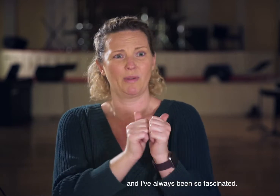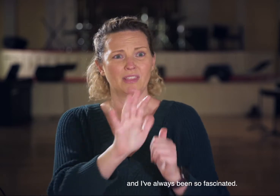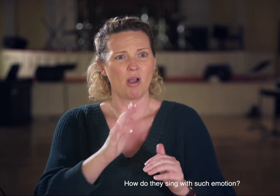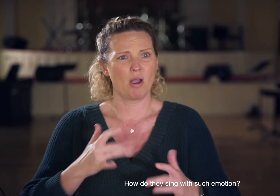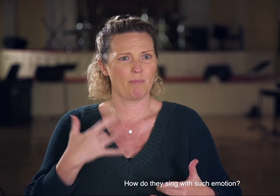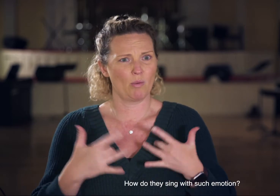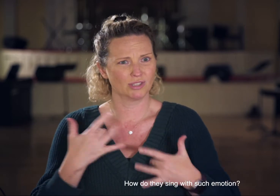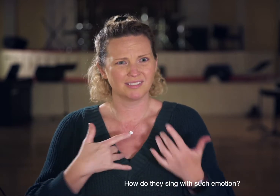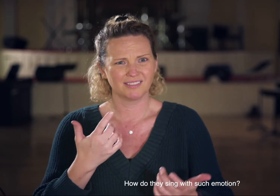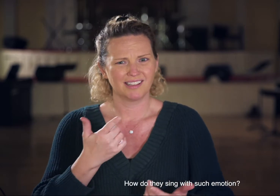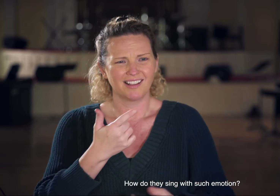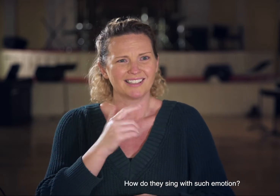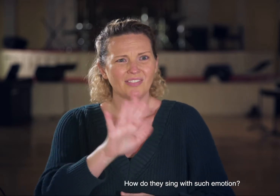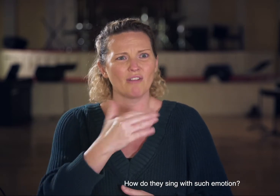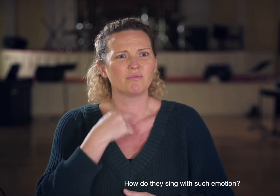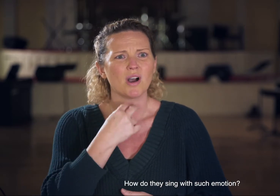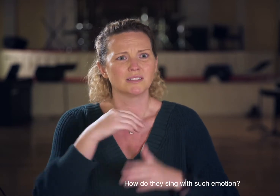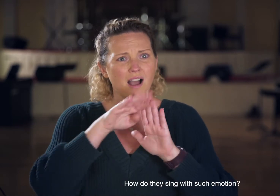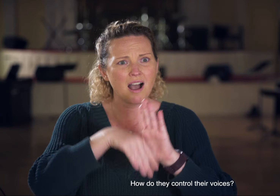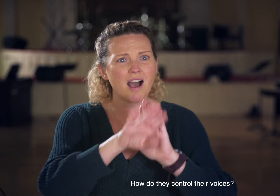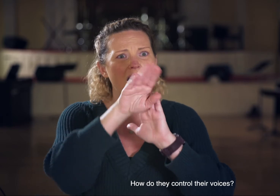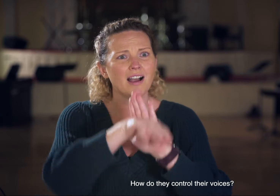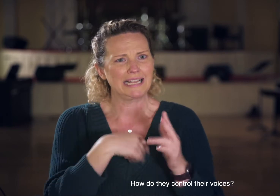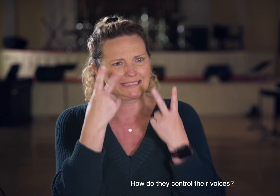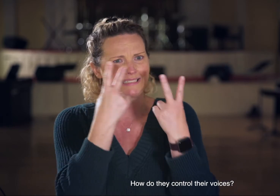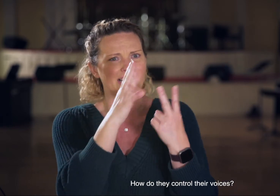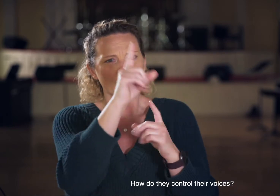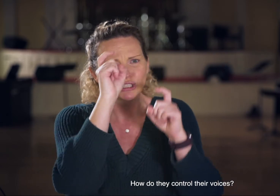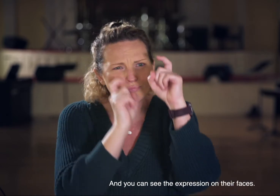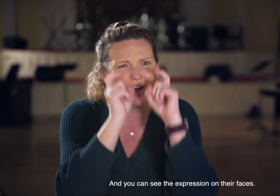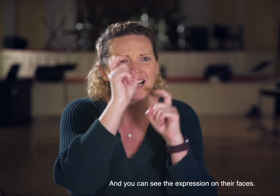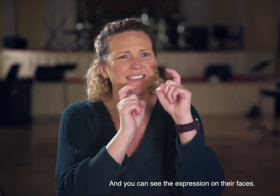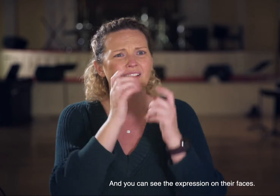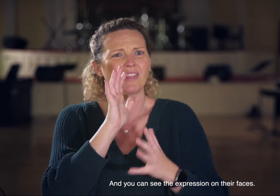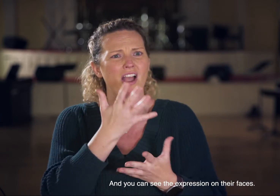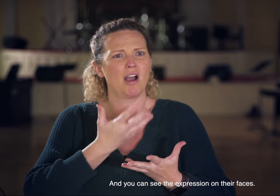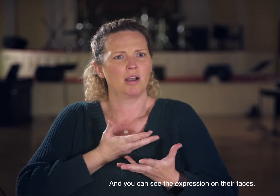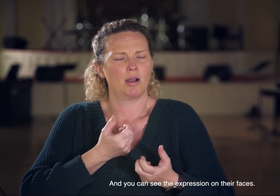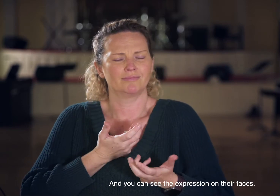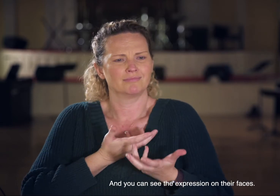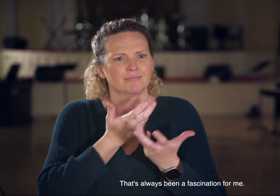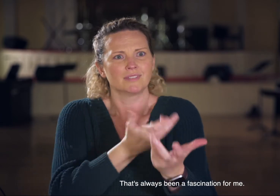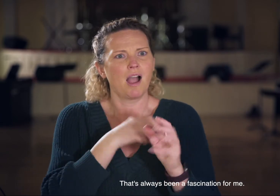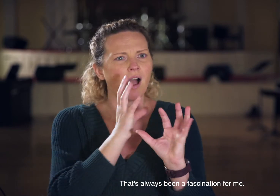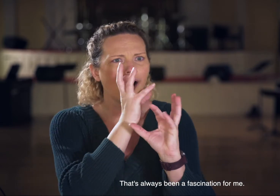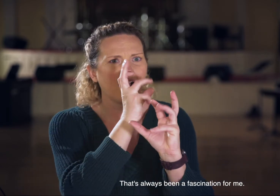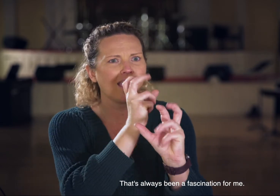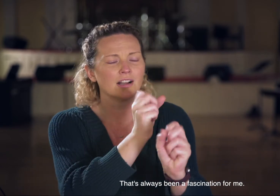How do they sing with such emotion? How do they control their voices? And you can see the expression on their faces. That's always been a fascination